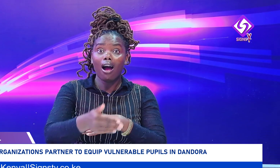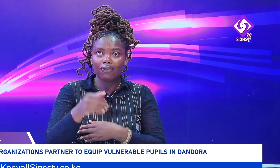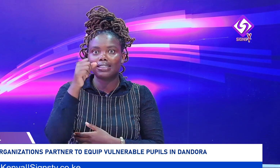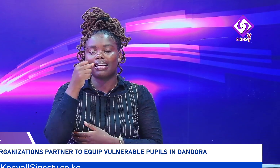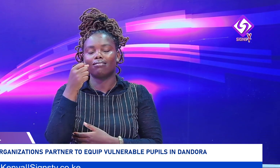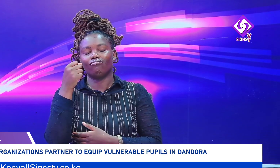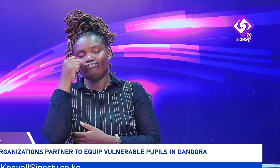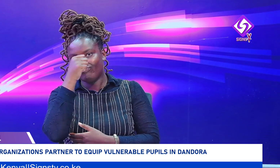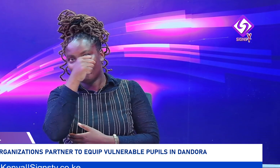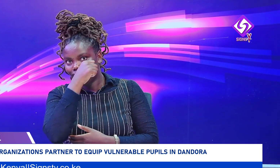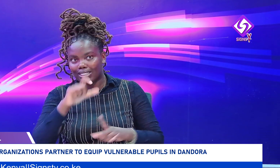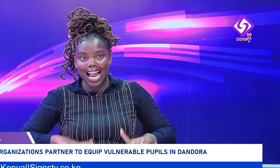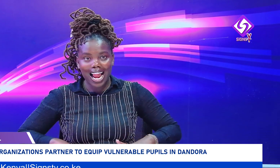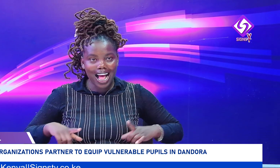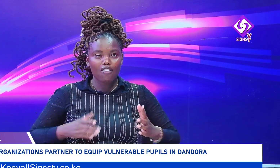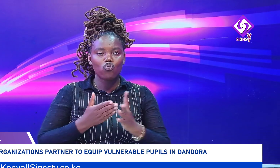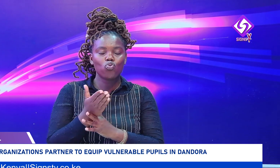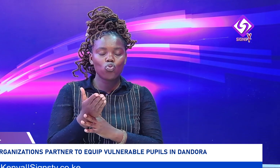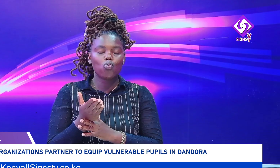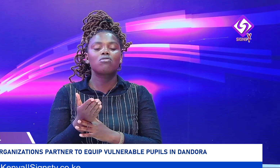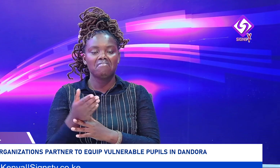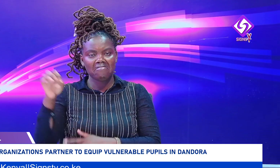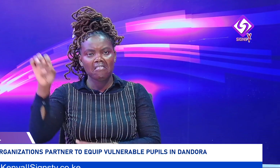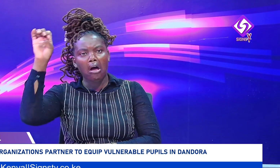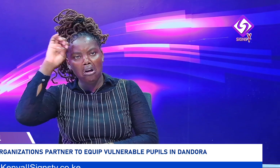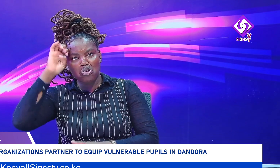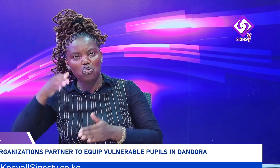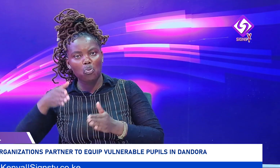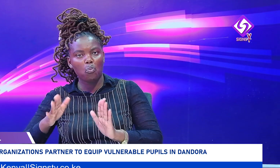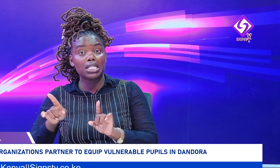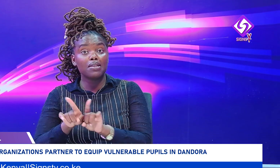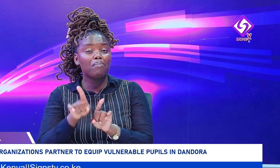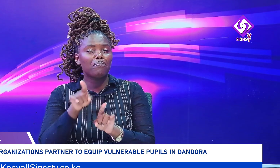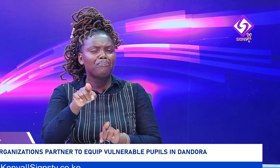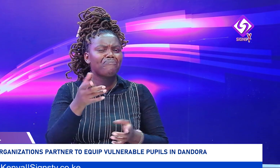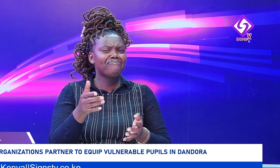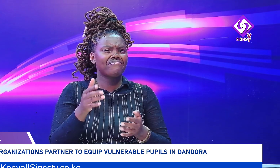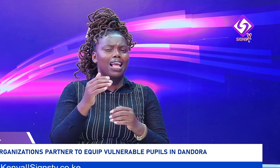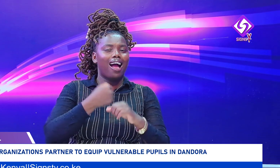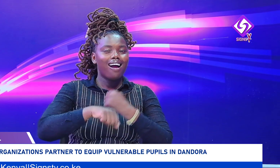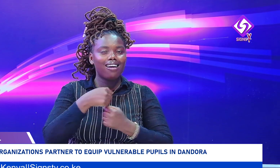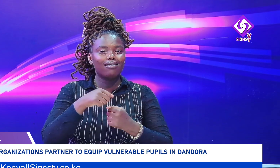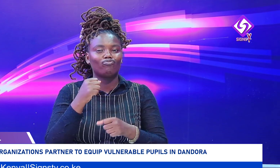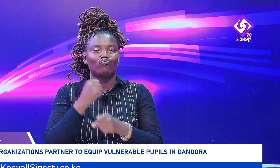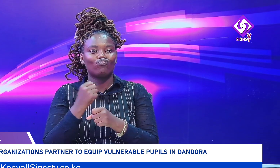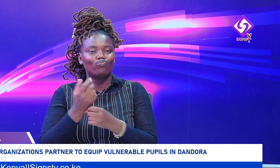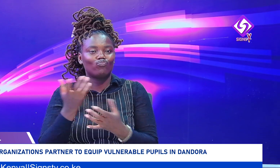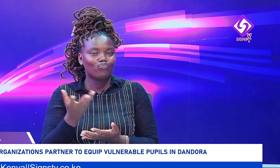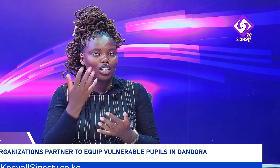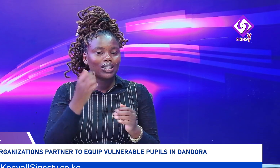pathway away from the street through formal education. The exercise was conducted in a strategic partnership